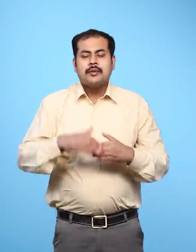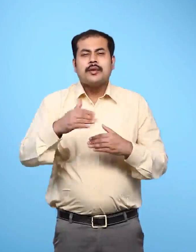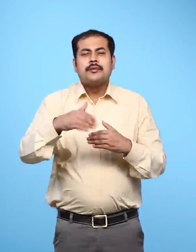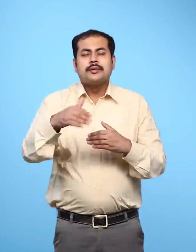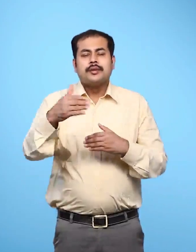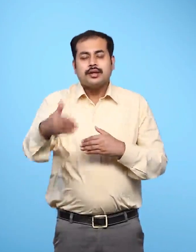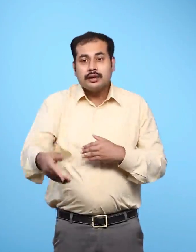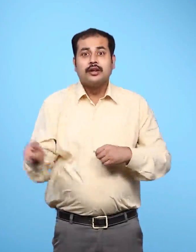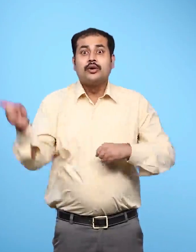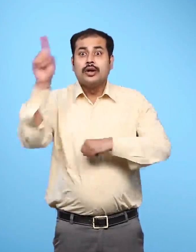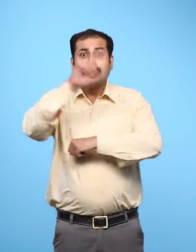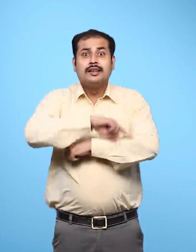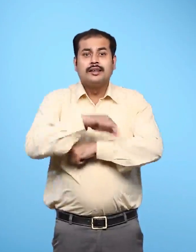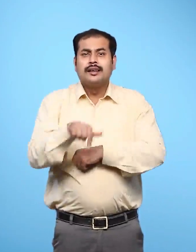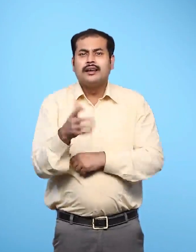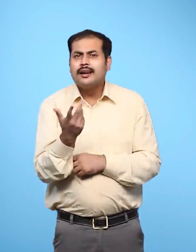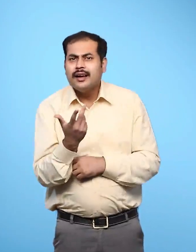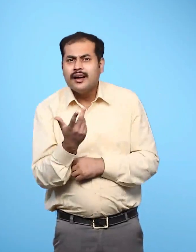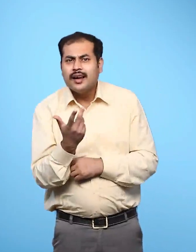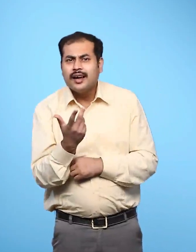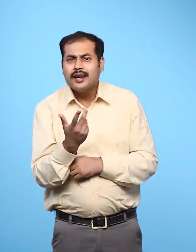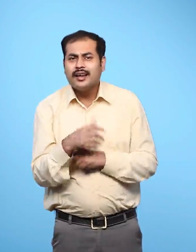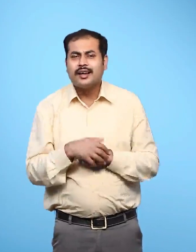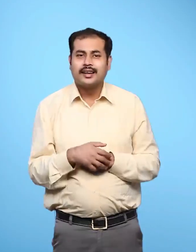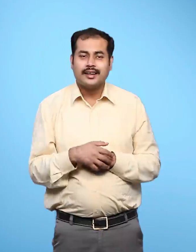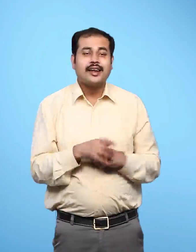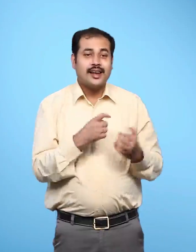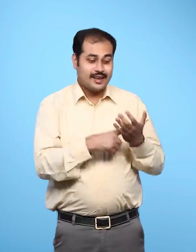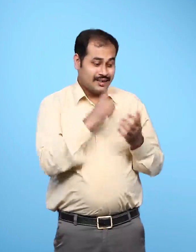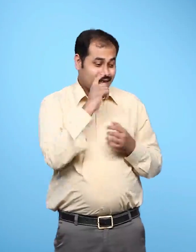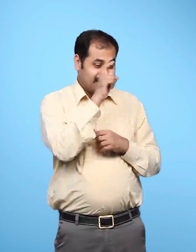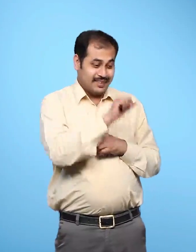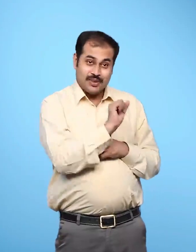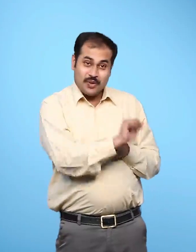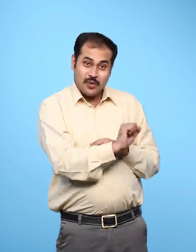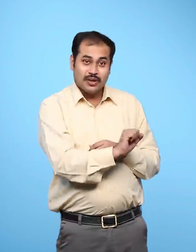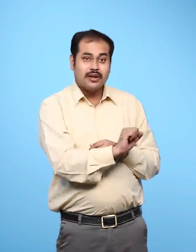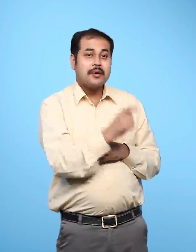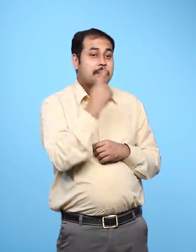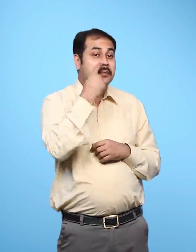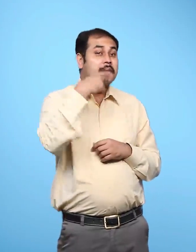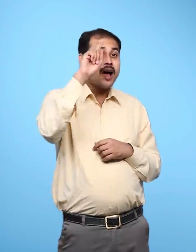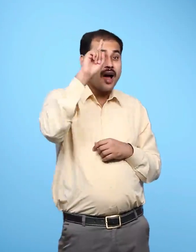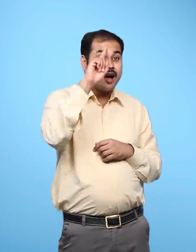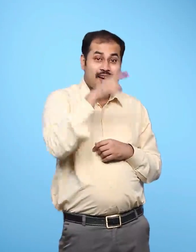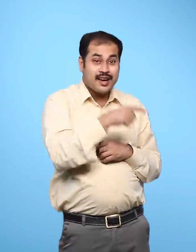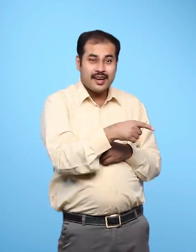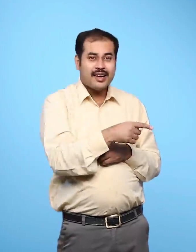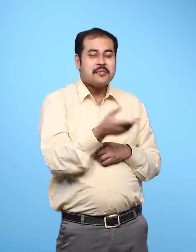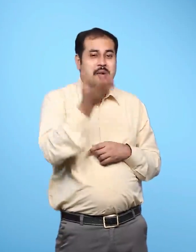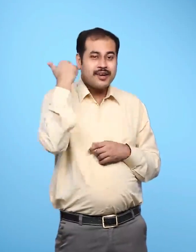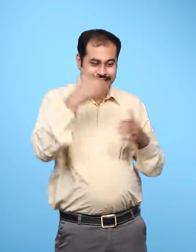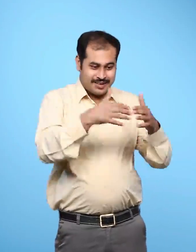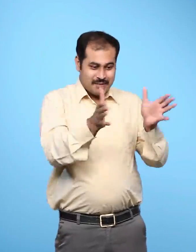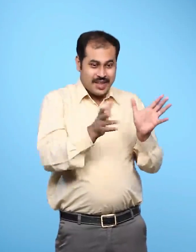day, Rani's mother gave her a different pot to take milk. Question 6.